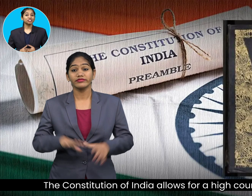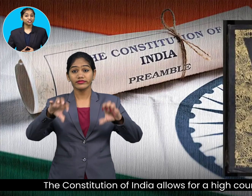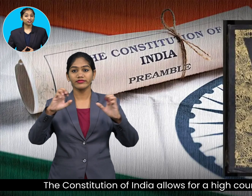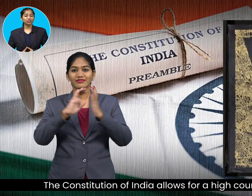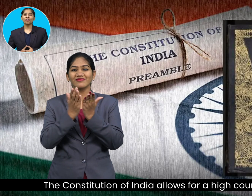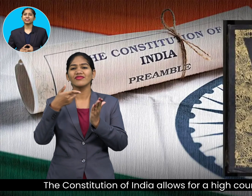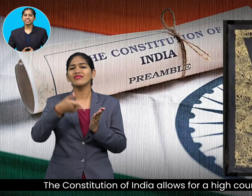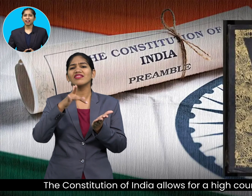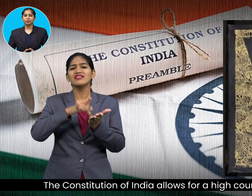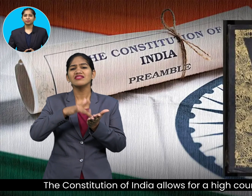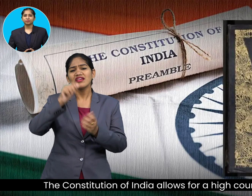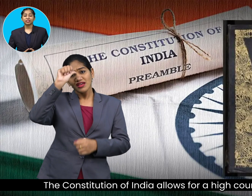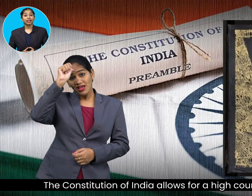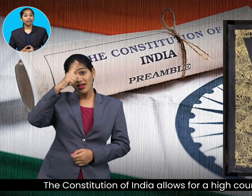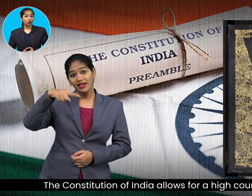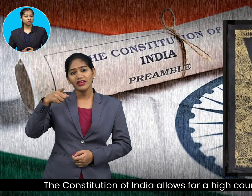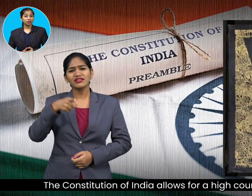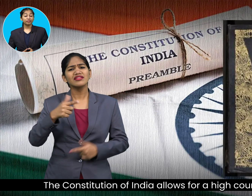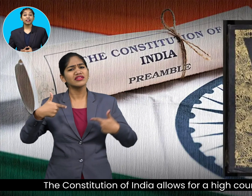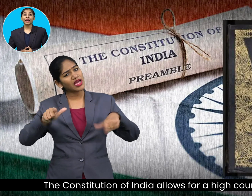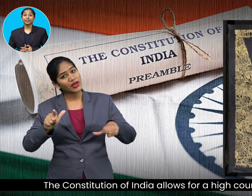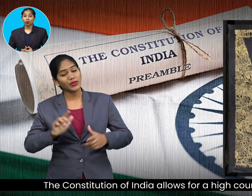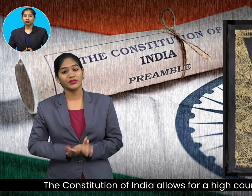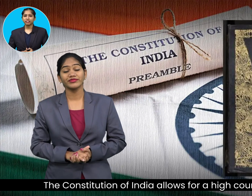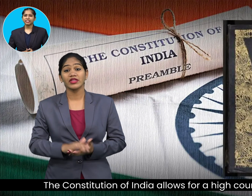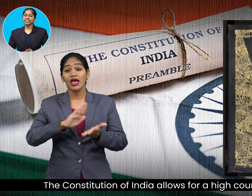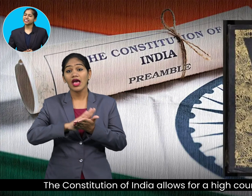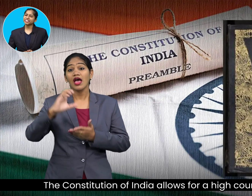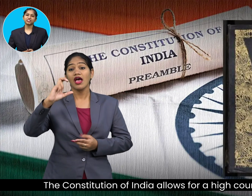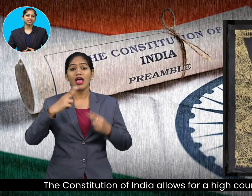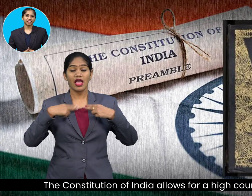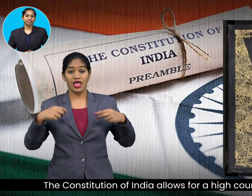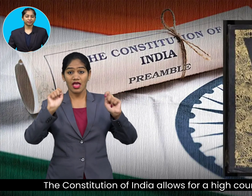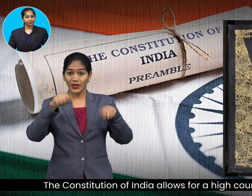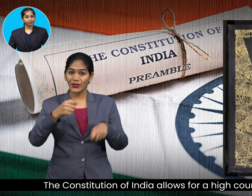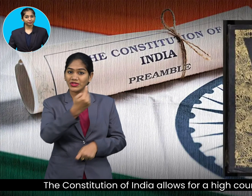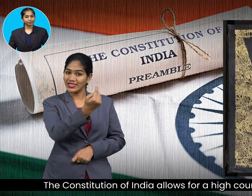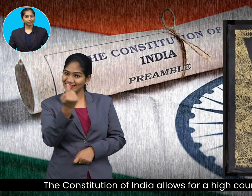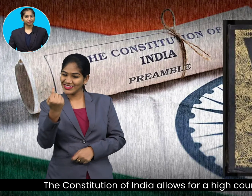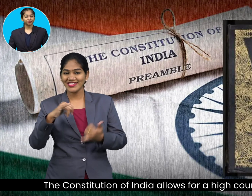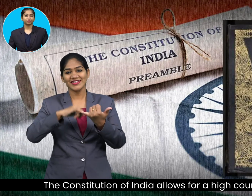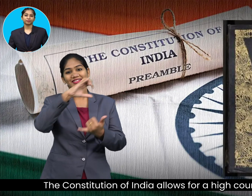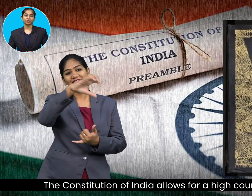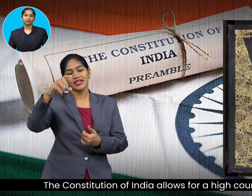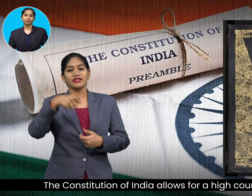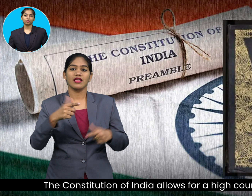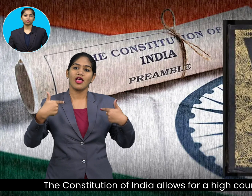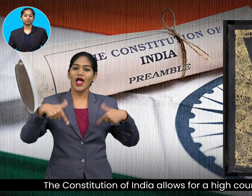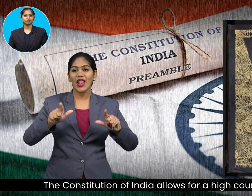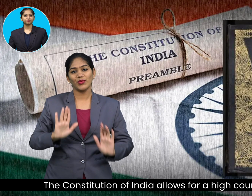The Constitution of India allows for a High Court in each state.